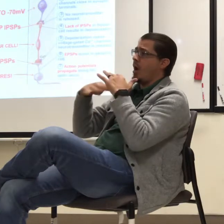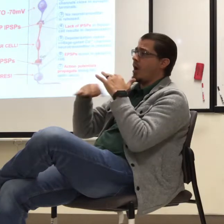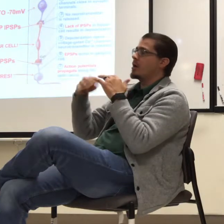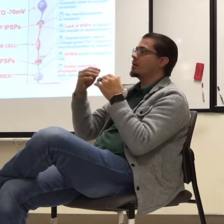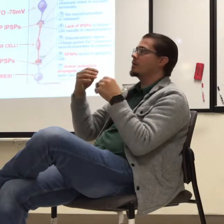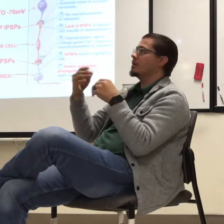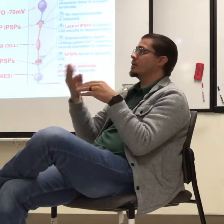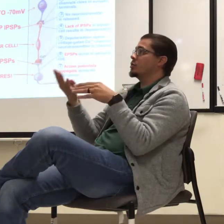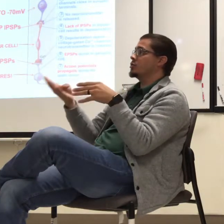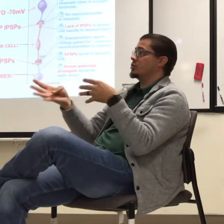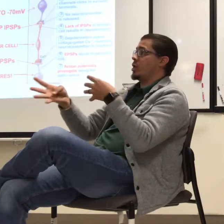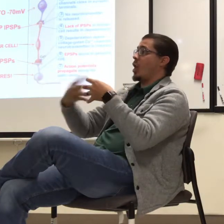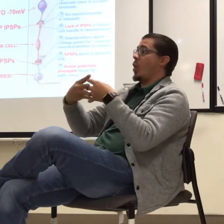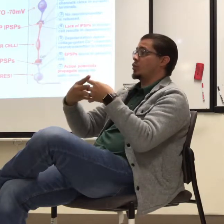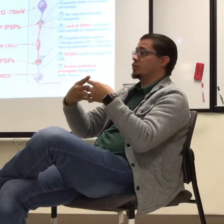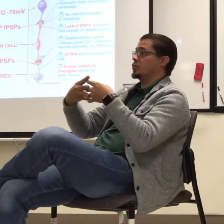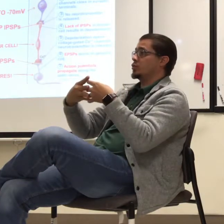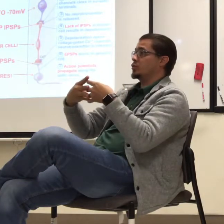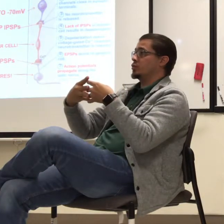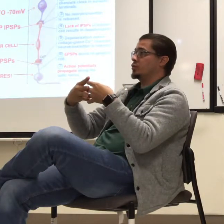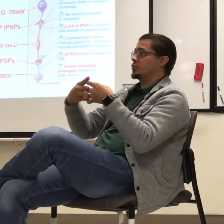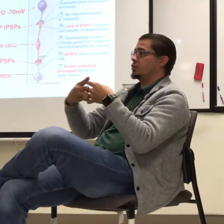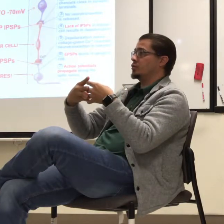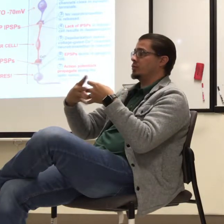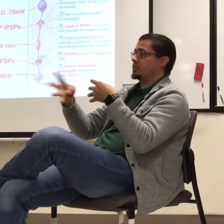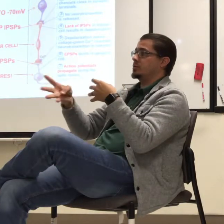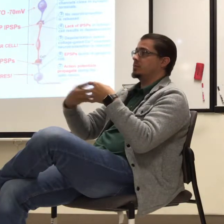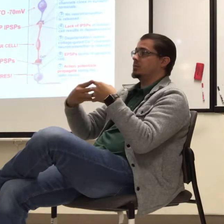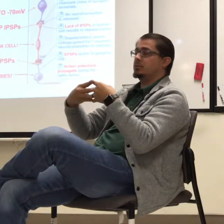But with the channels closed, I'll put a big X through it.